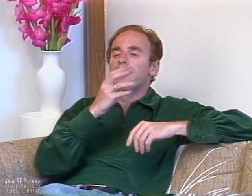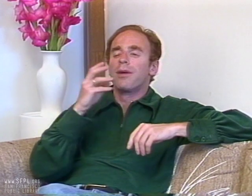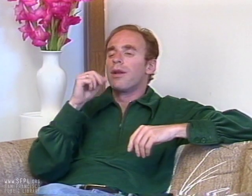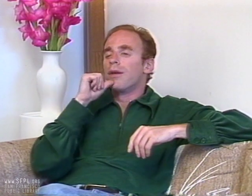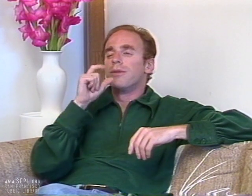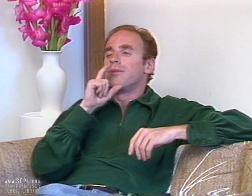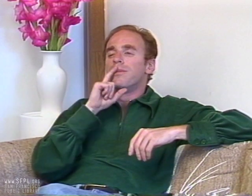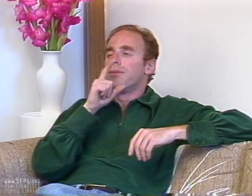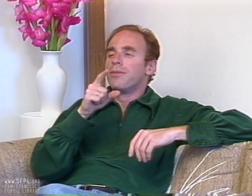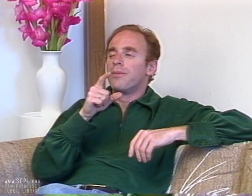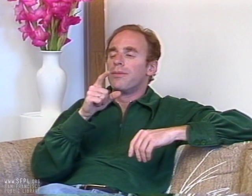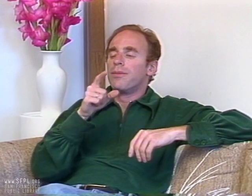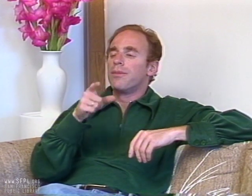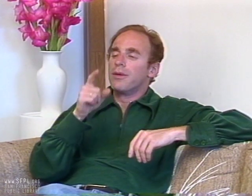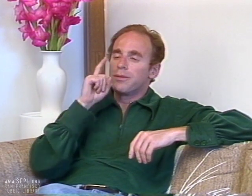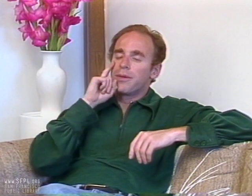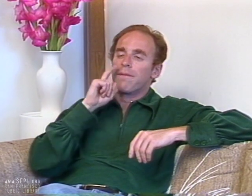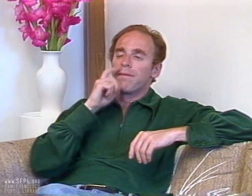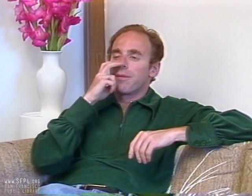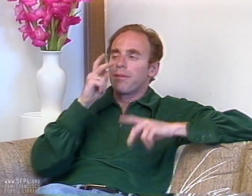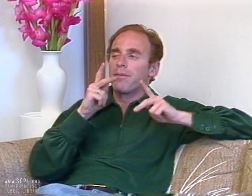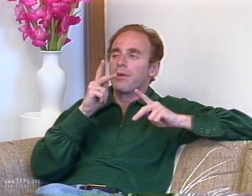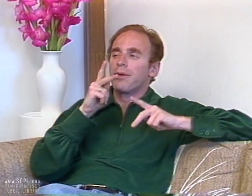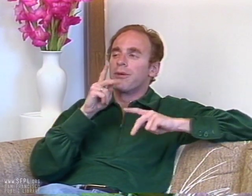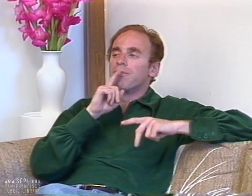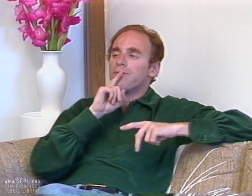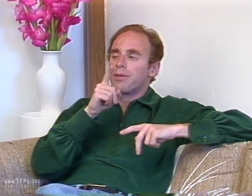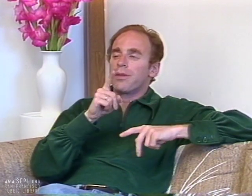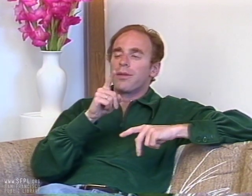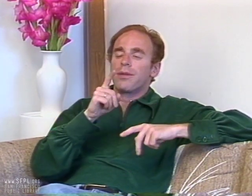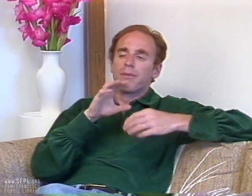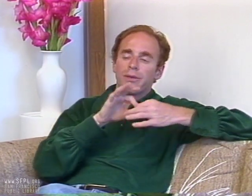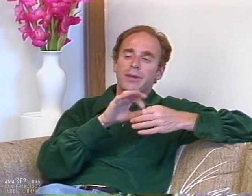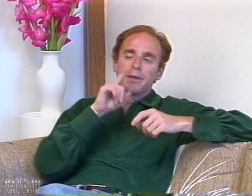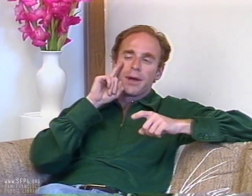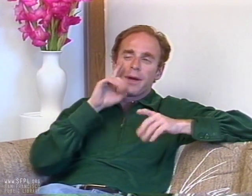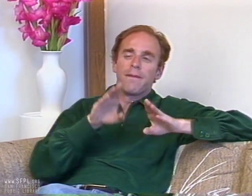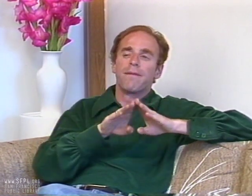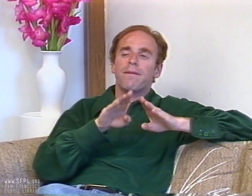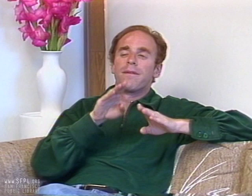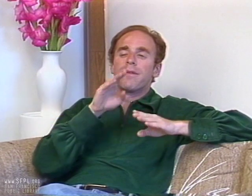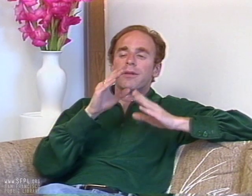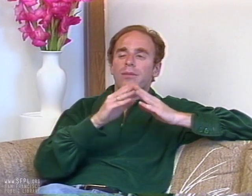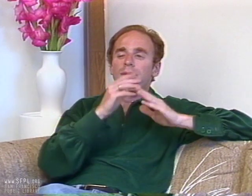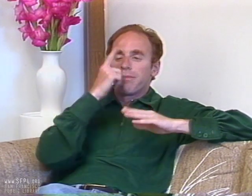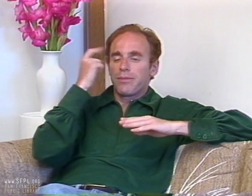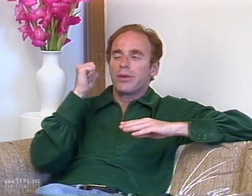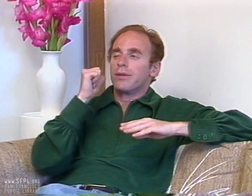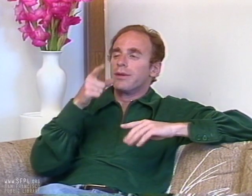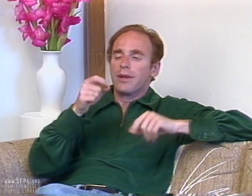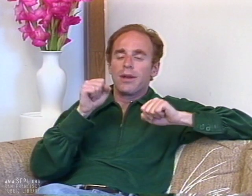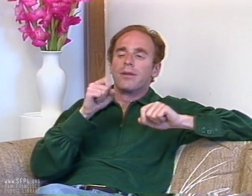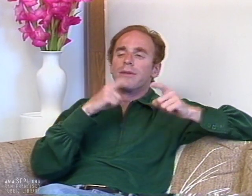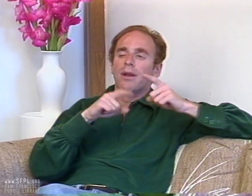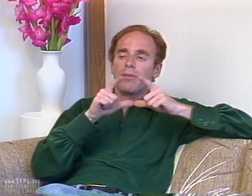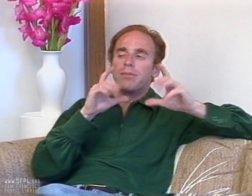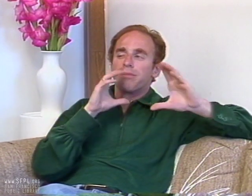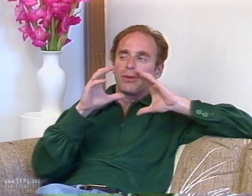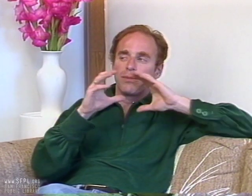deaf, which isn't so. Deaf-blind people really belong to the deaf world because we can sign,